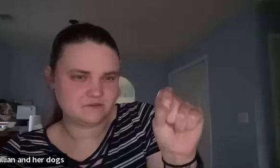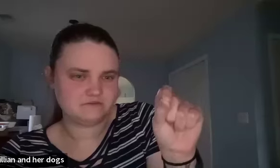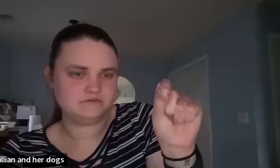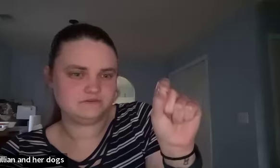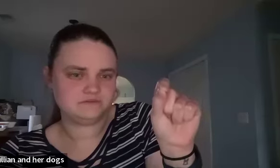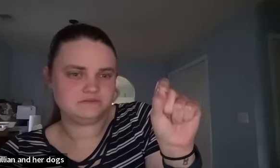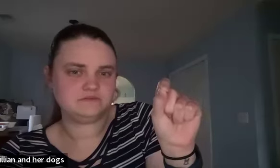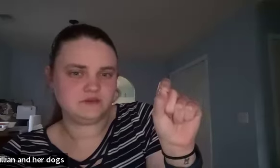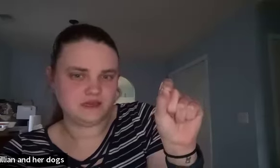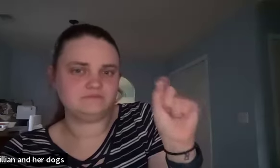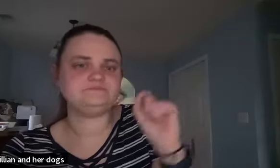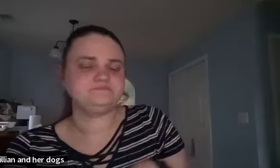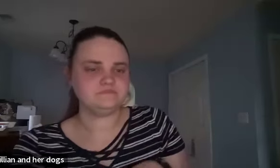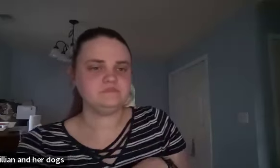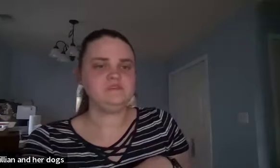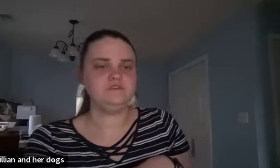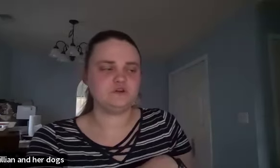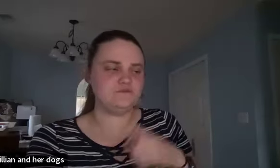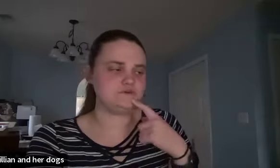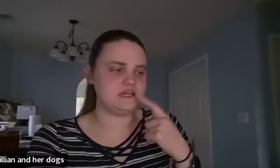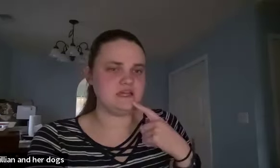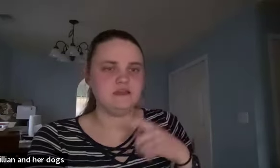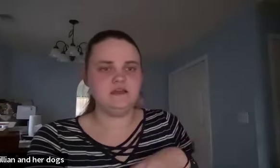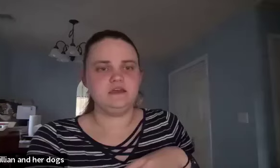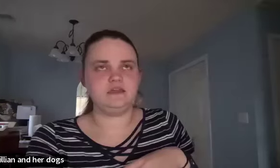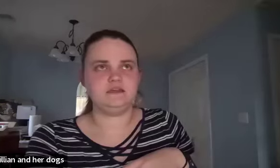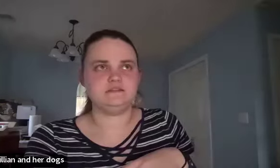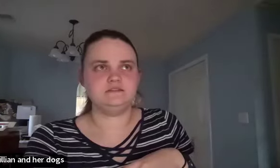Decimal. Okay. So if you're saying it's